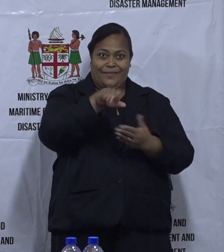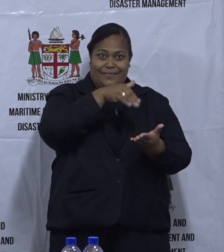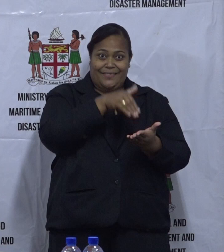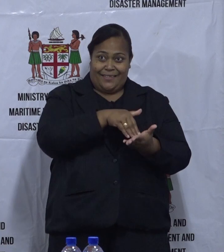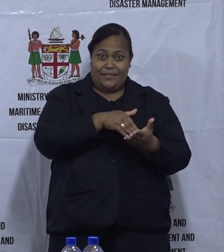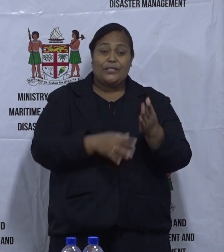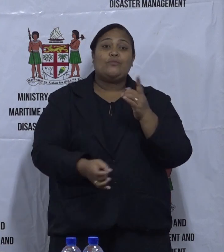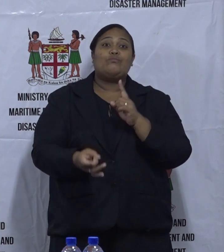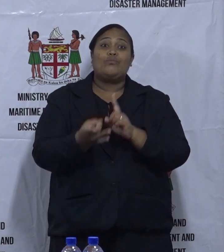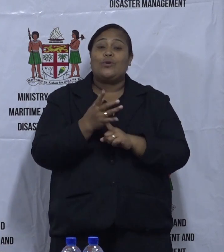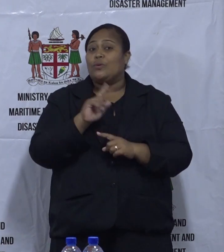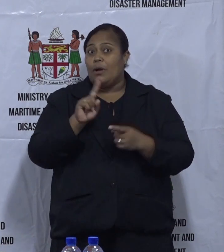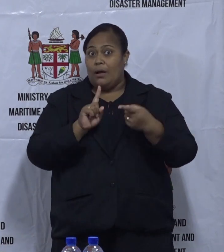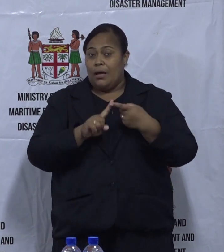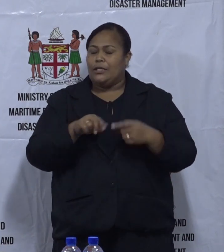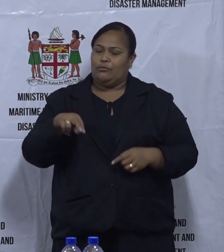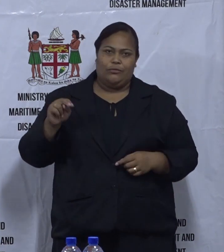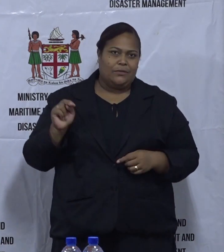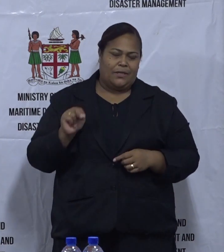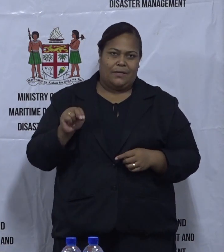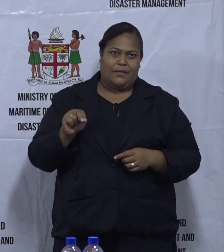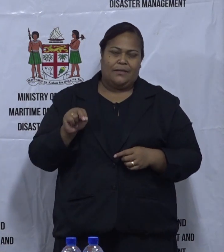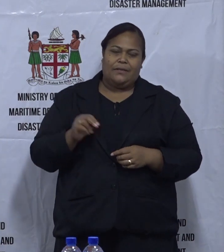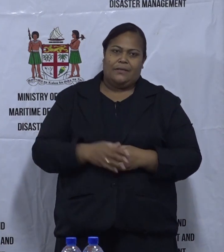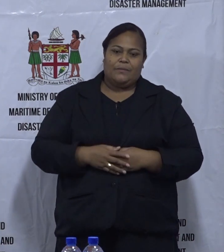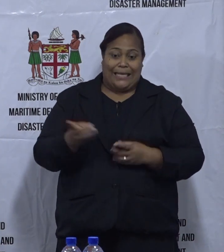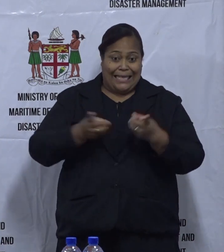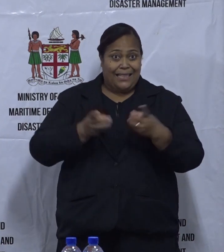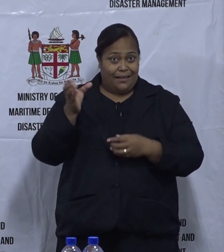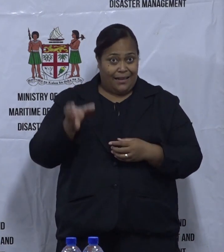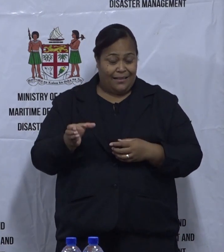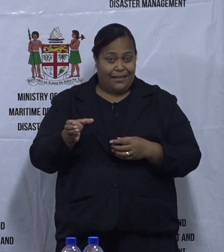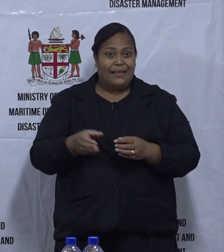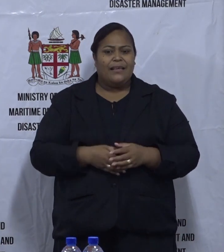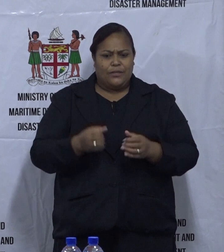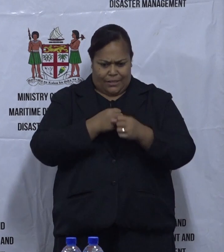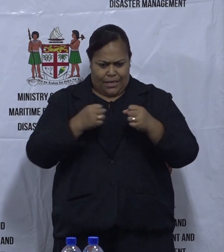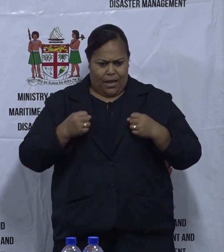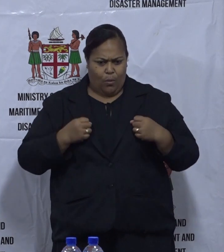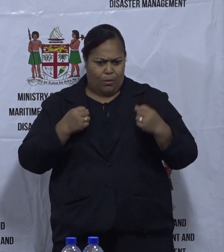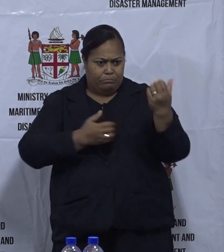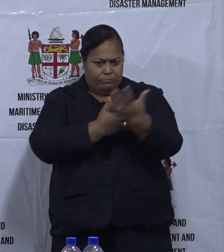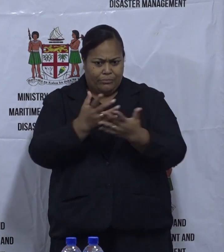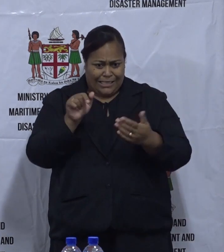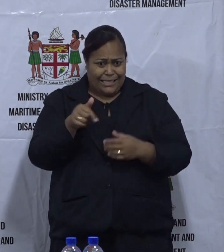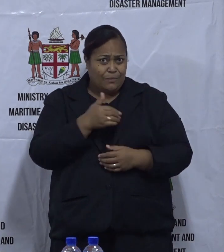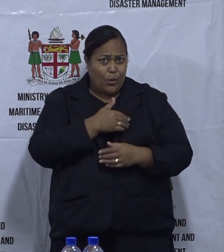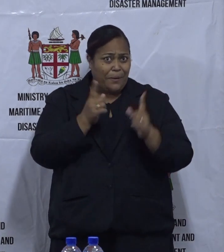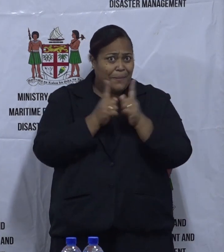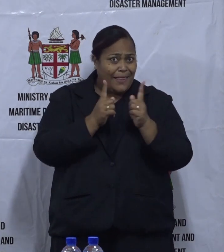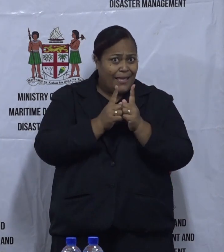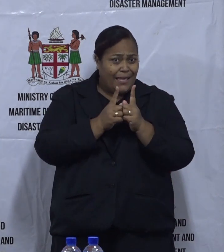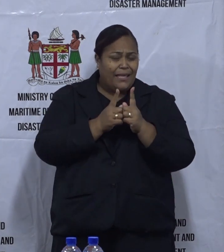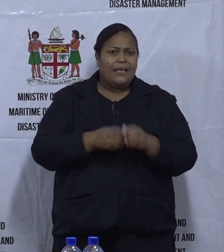most importantly, and that is something that has been emphasized by the director this morning during our brief, that